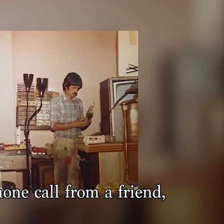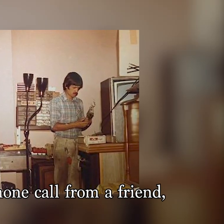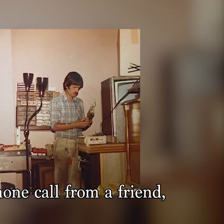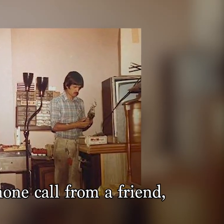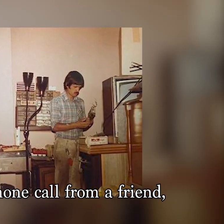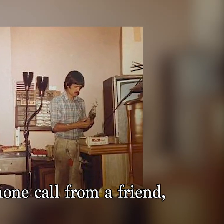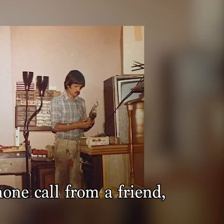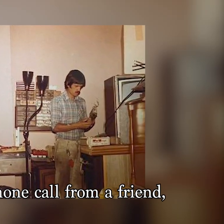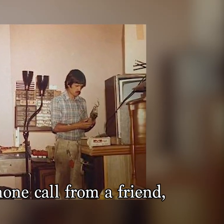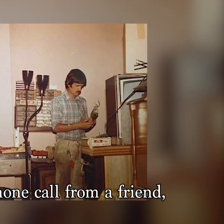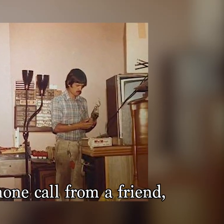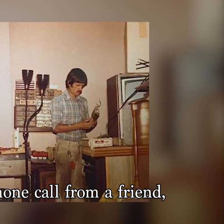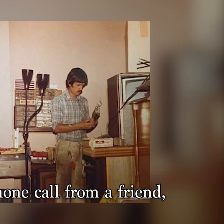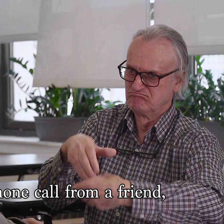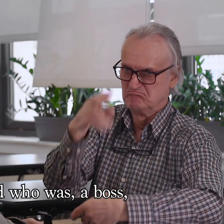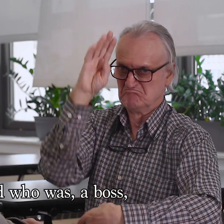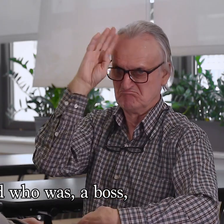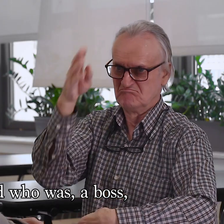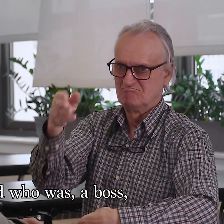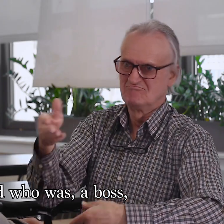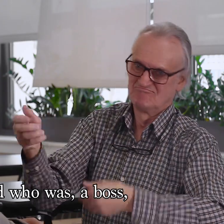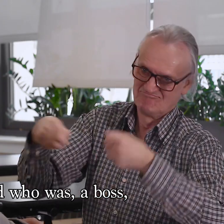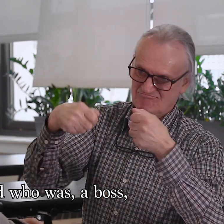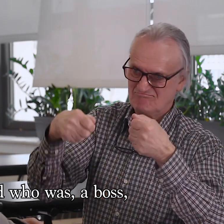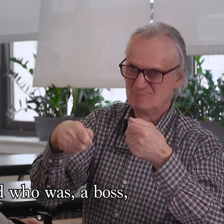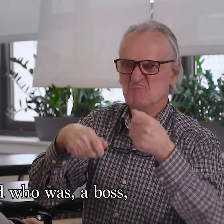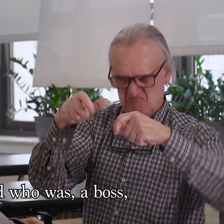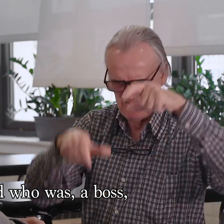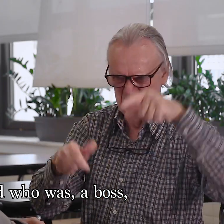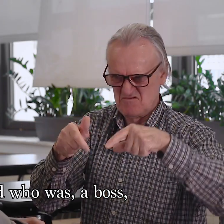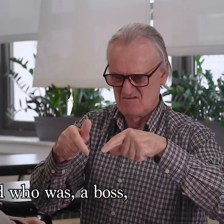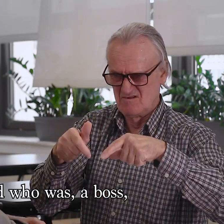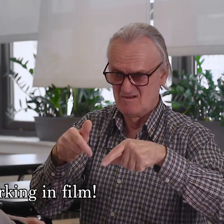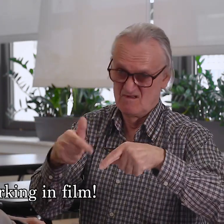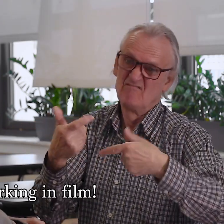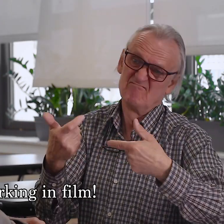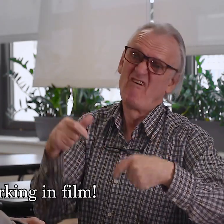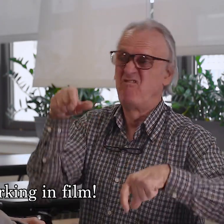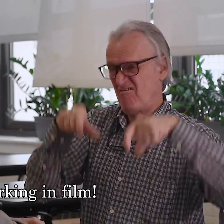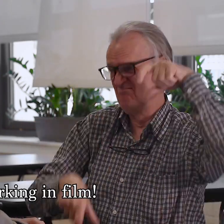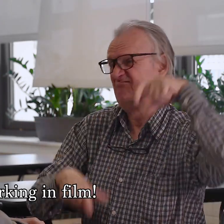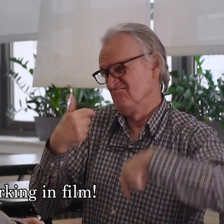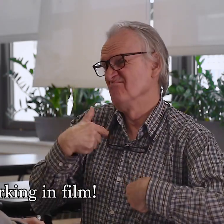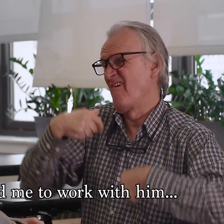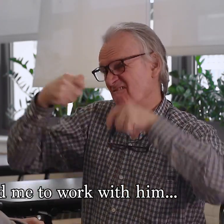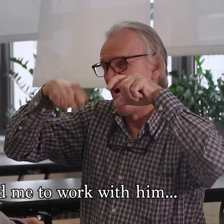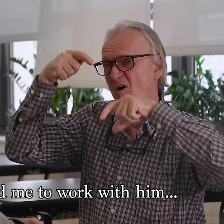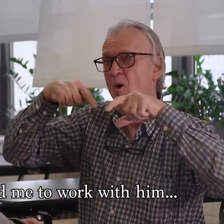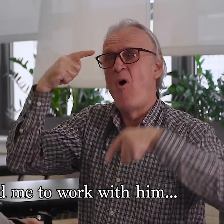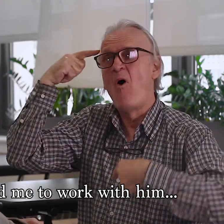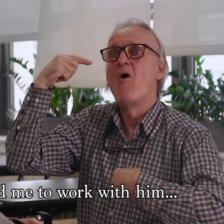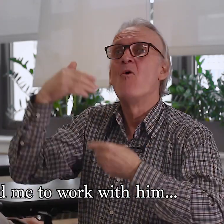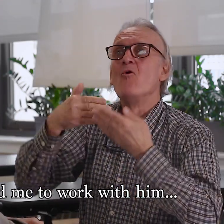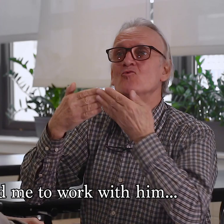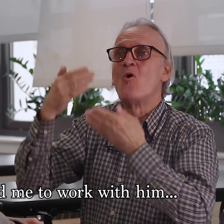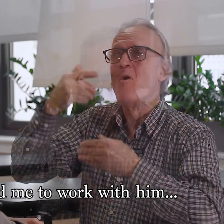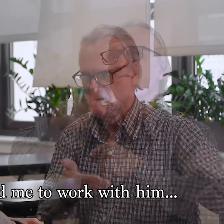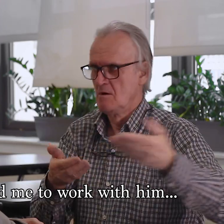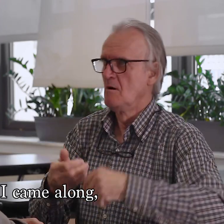I got a phone call from a friend who was a boss working in film, and asked me to work with him. So I